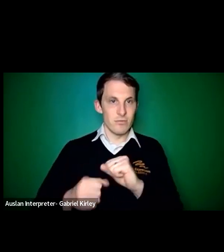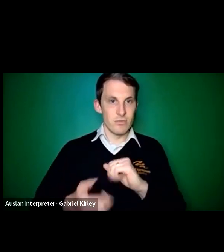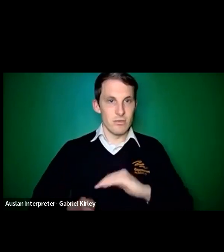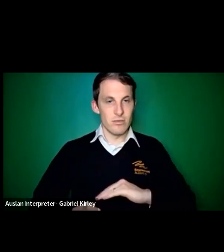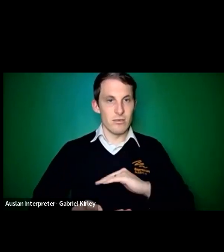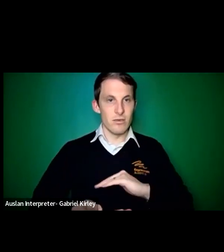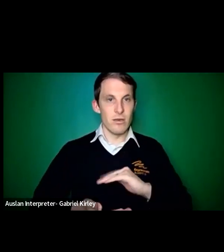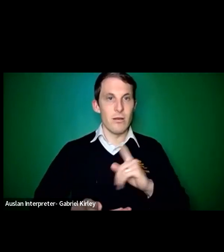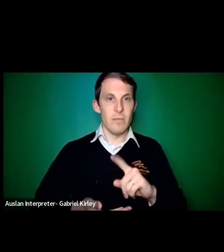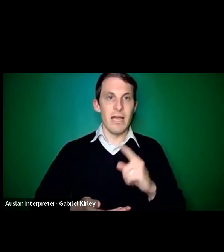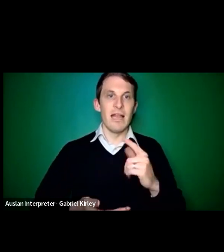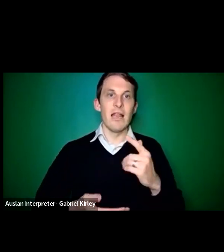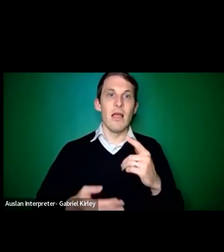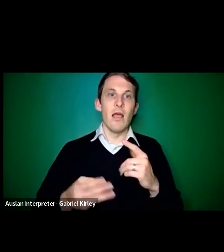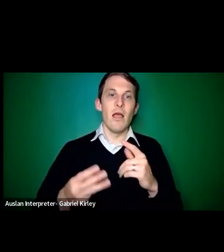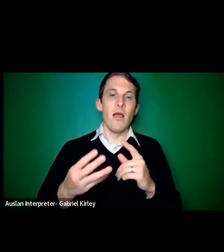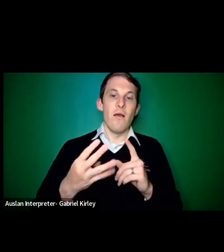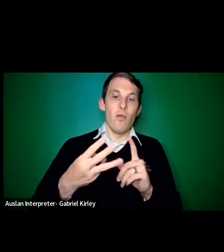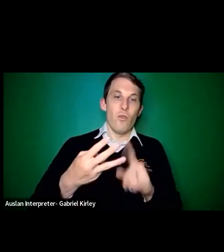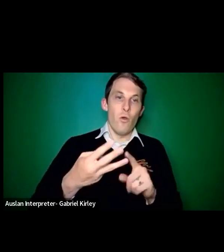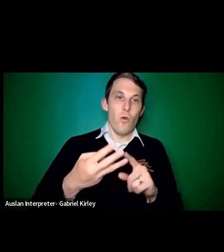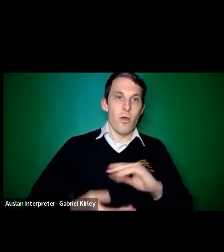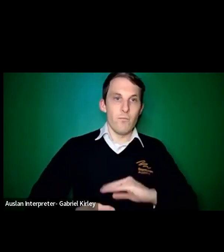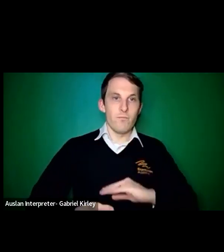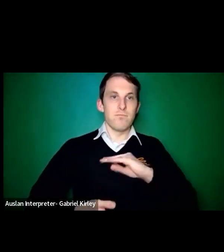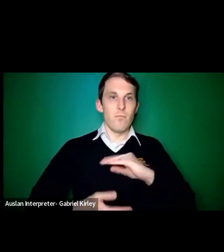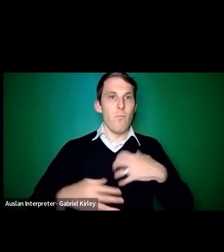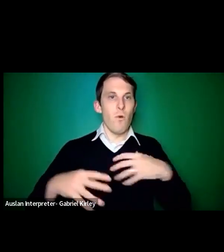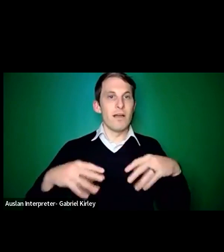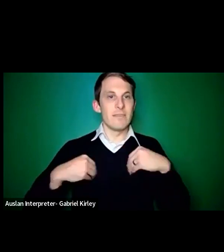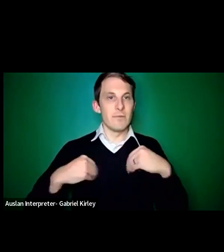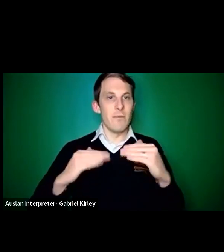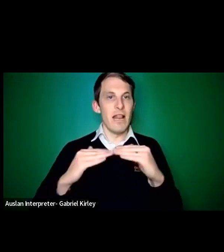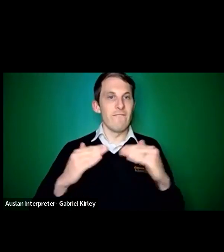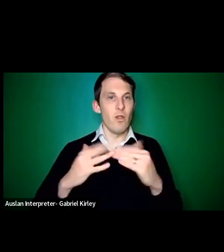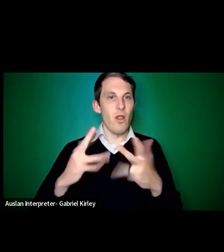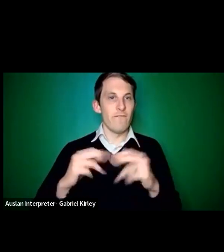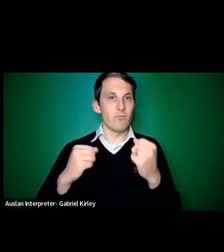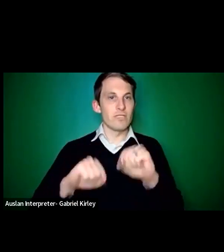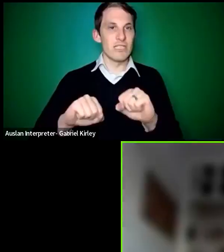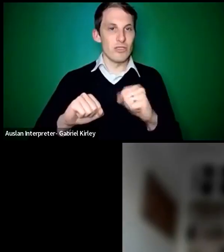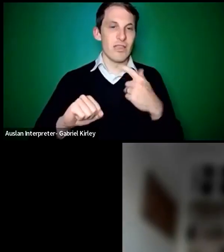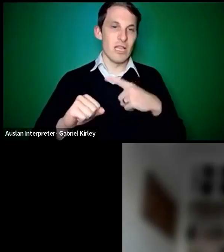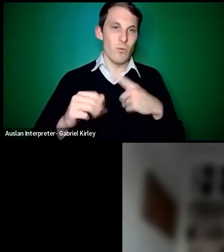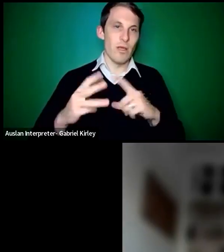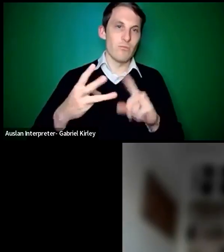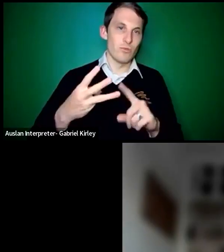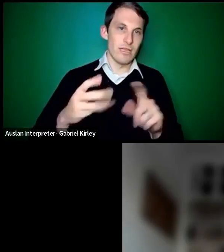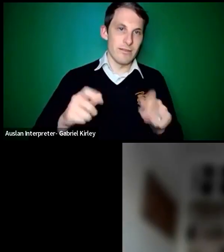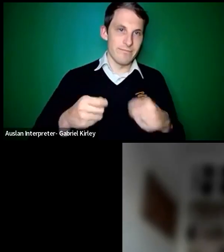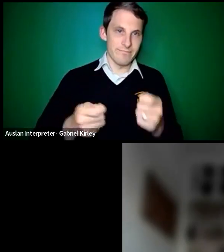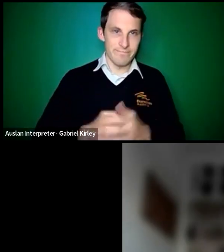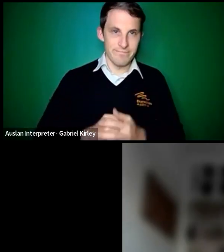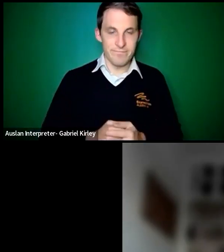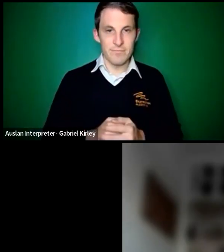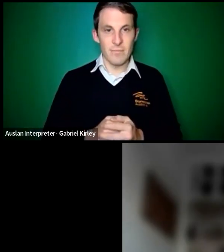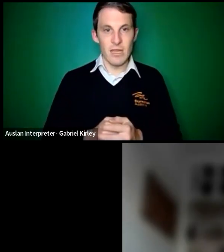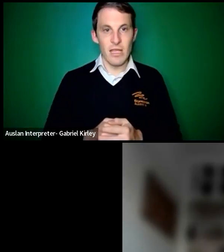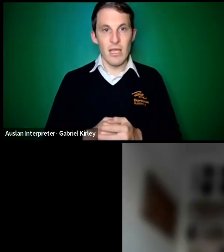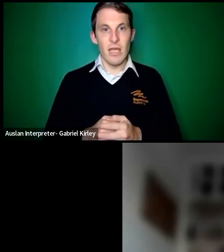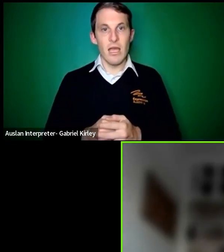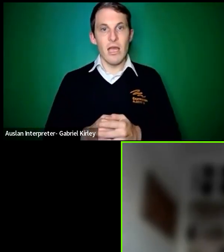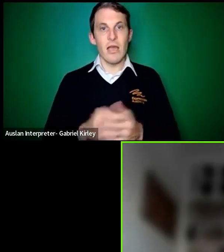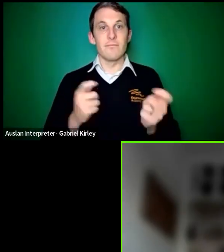which is why you're getting the boosters. Okay. Thank you very much, Rob. One last question for you, Rob, which